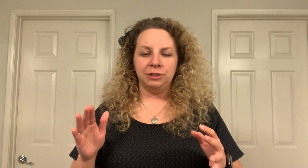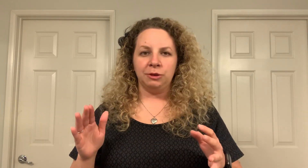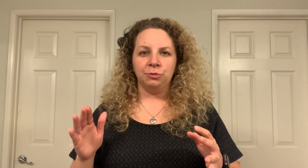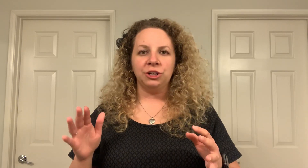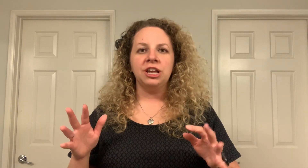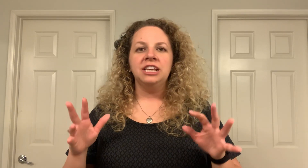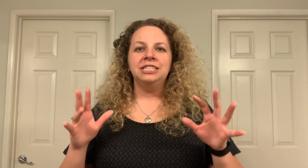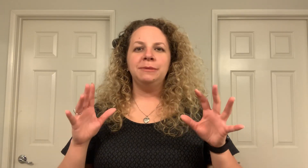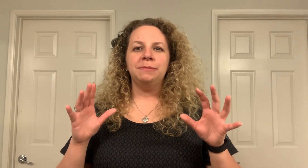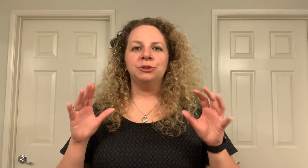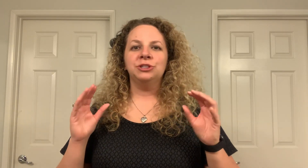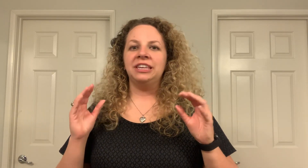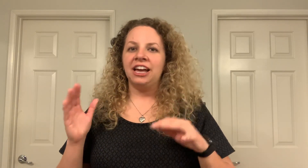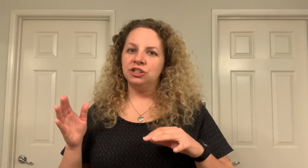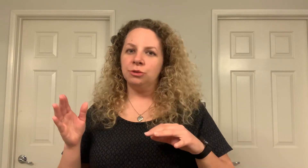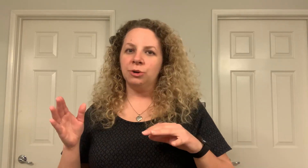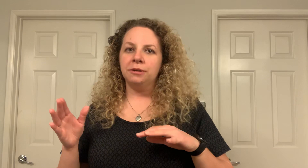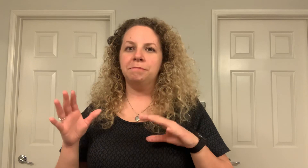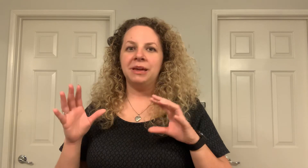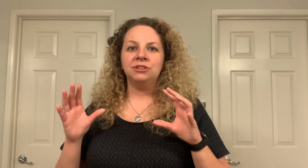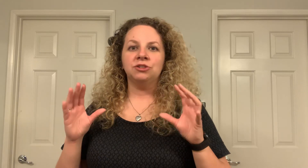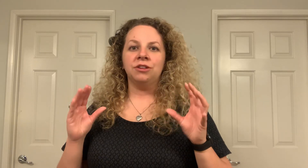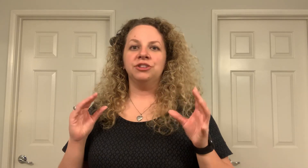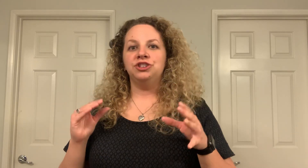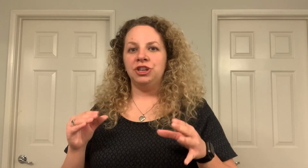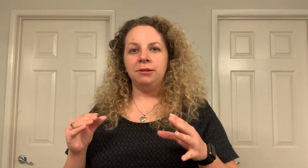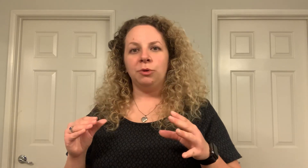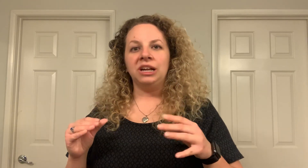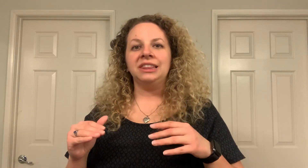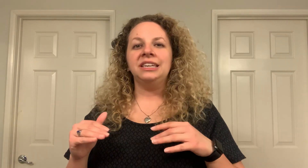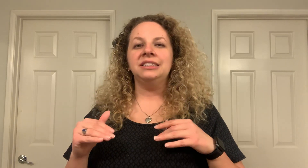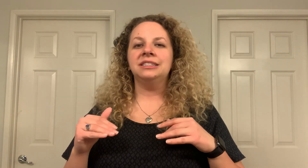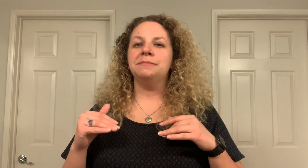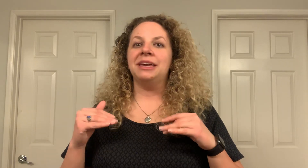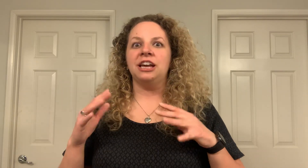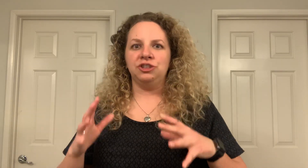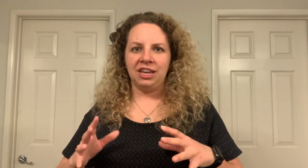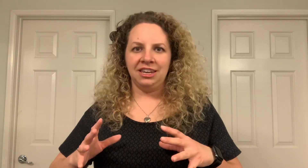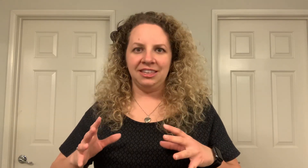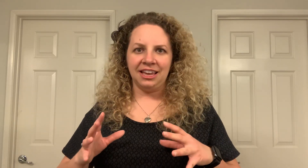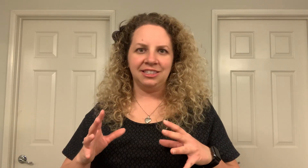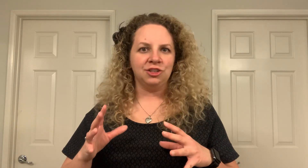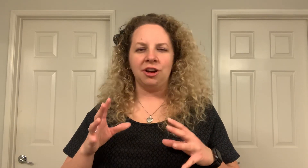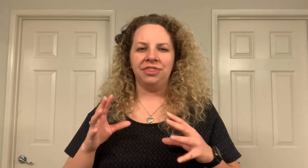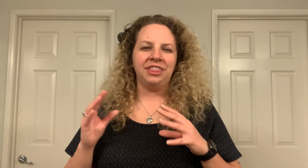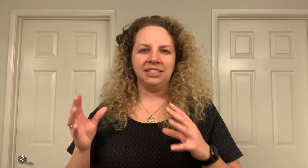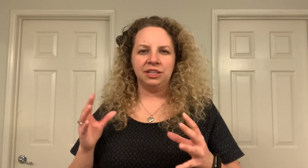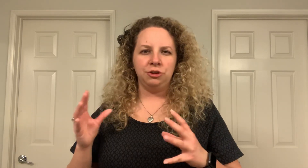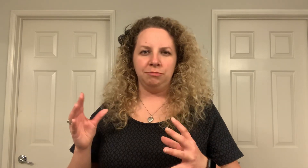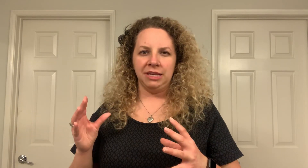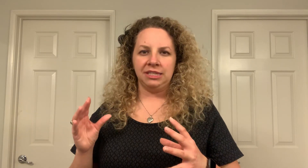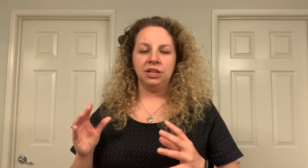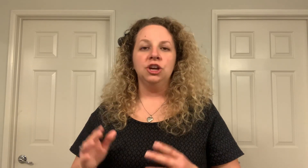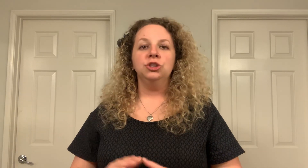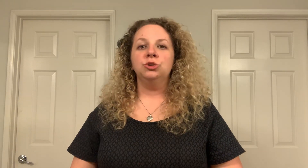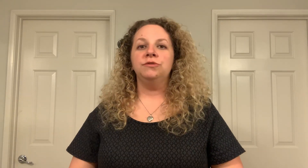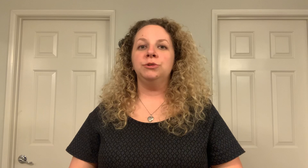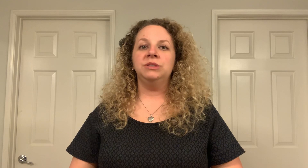fingerspelled word to be able to catch the word based on the shape, or at least to make educated guesses on things that you missed. So if you see